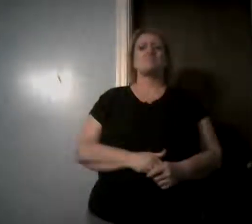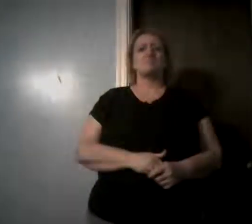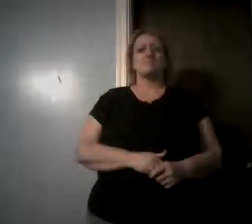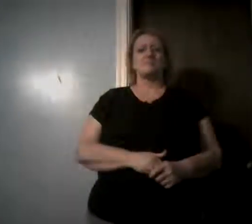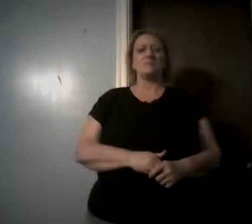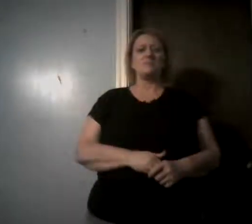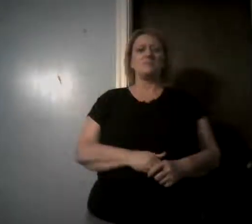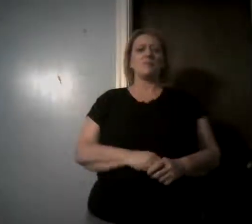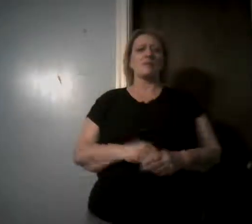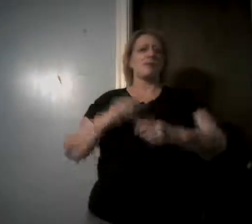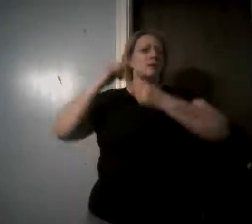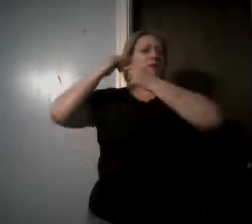Ear infection